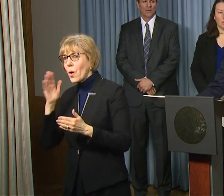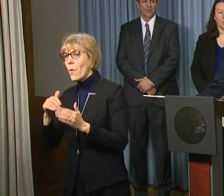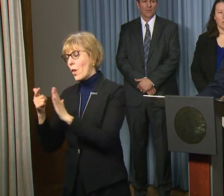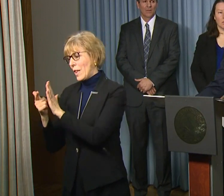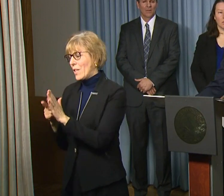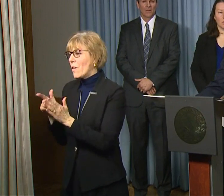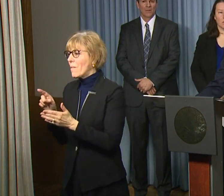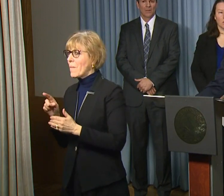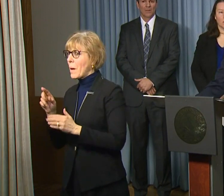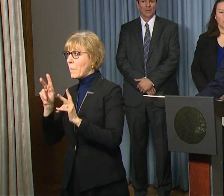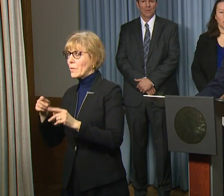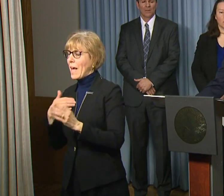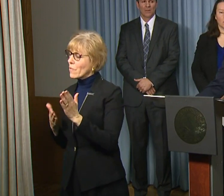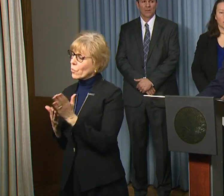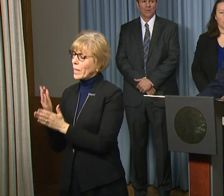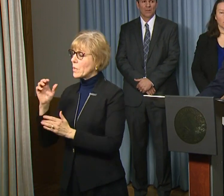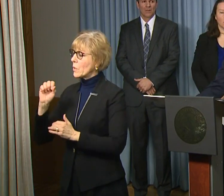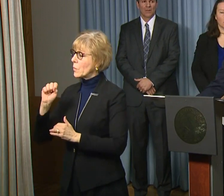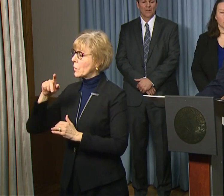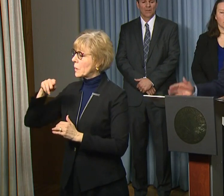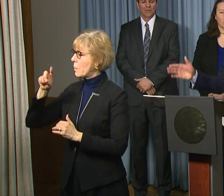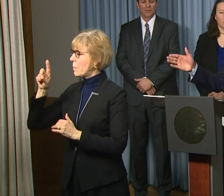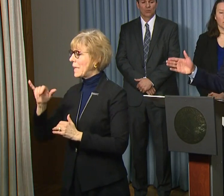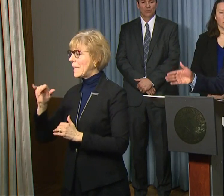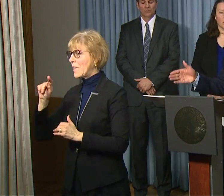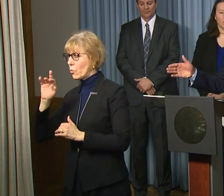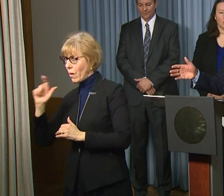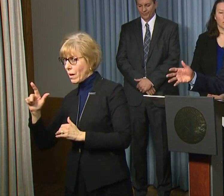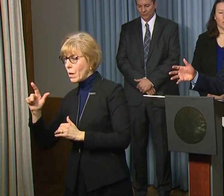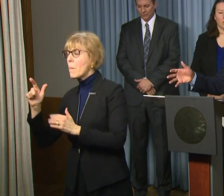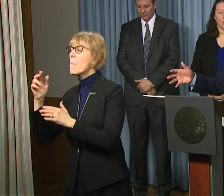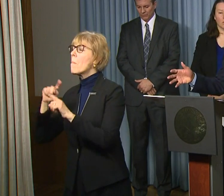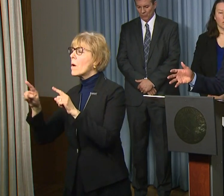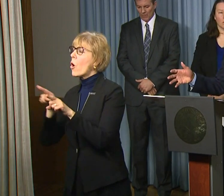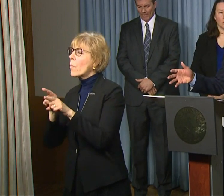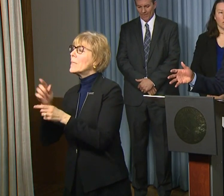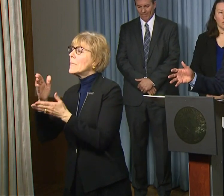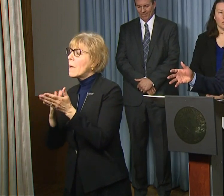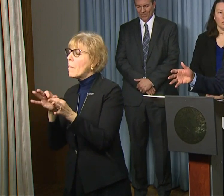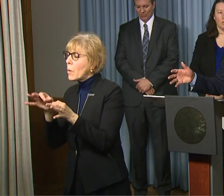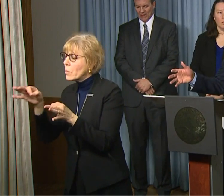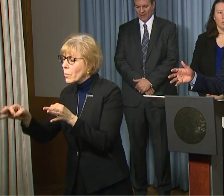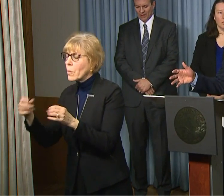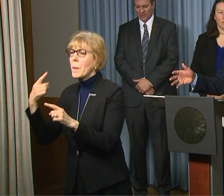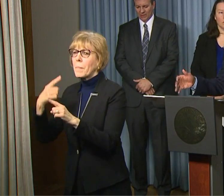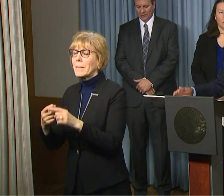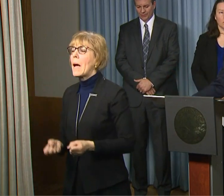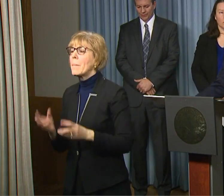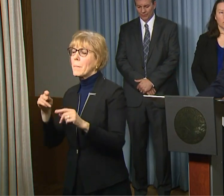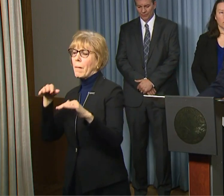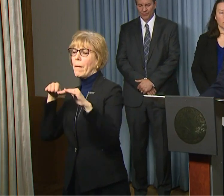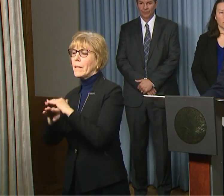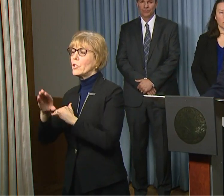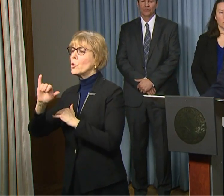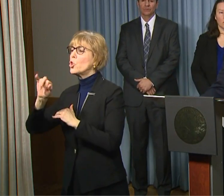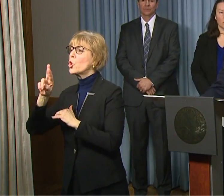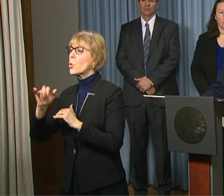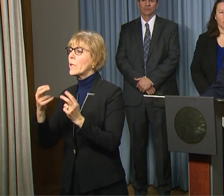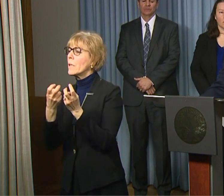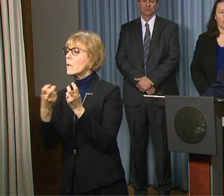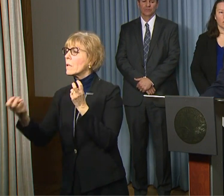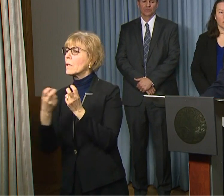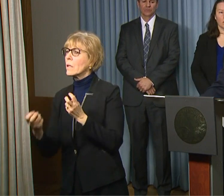been modifications and some postponements occurring and some measuring of the number of folks allowed into the jury pool room already. And so we